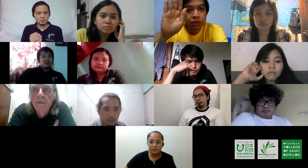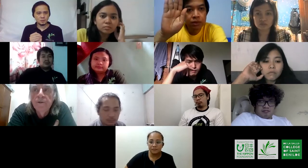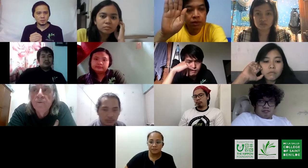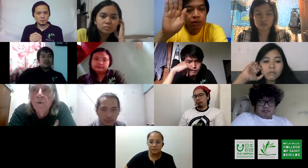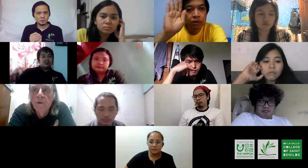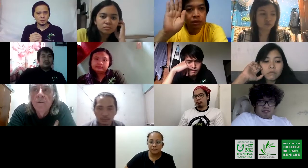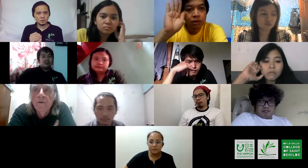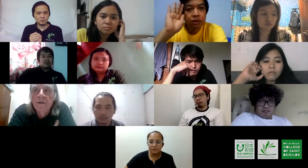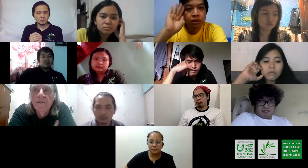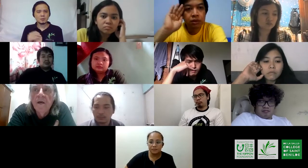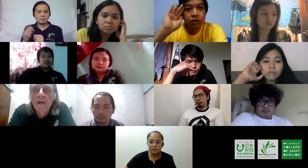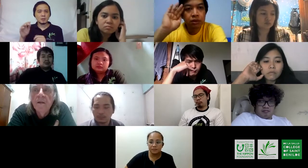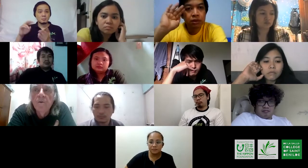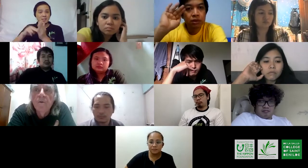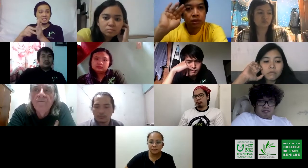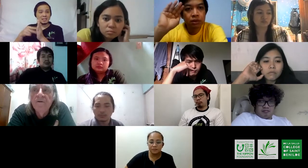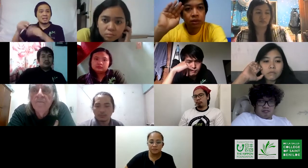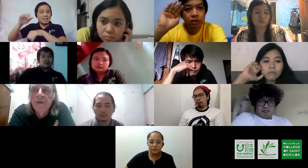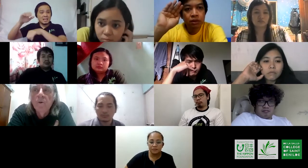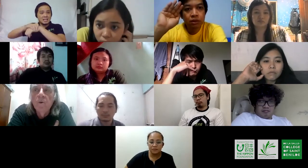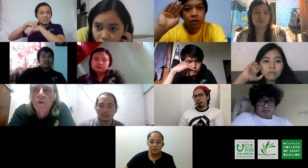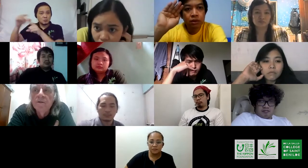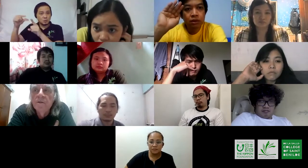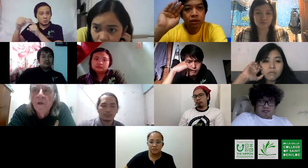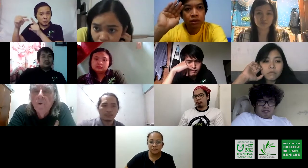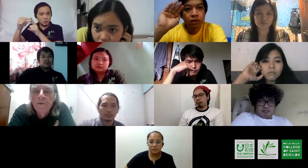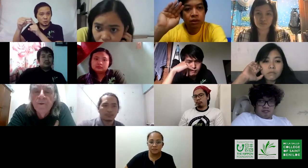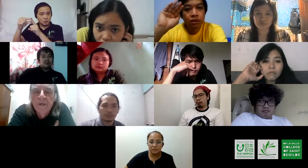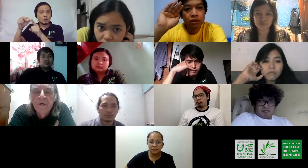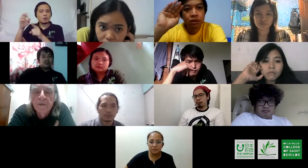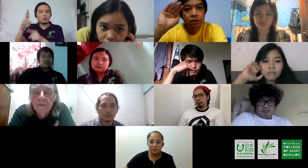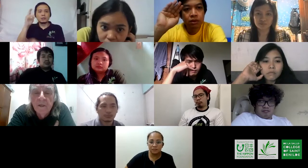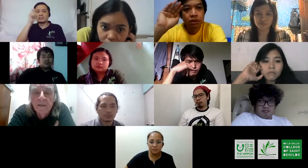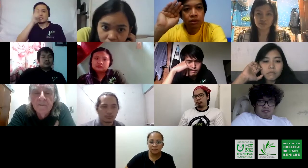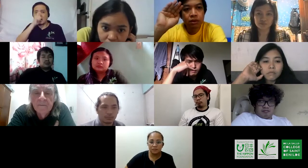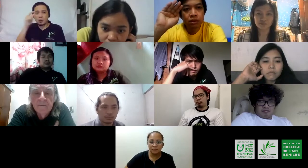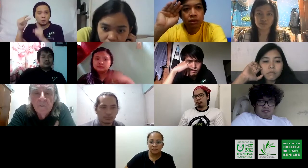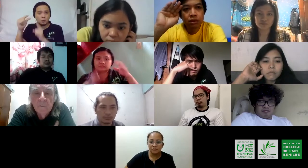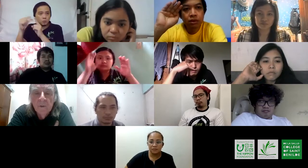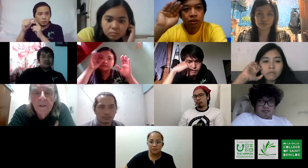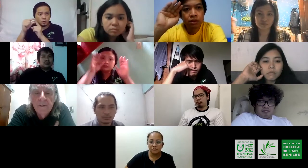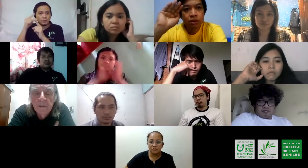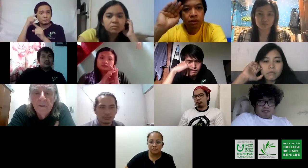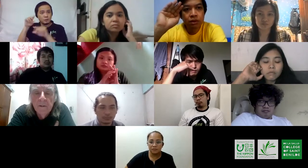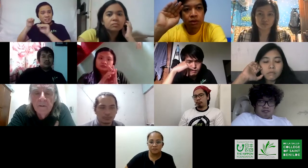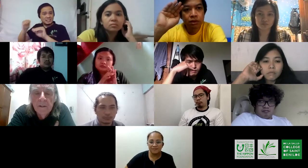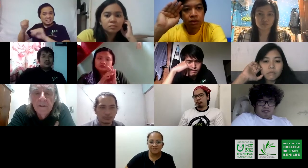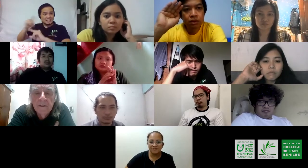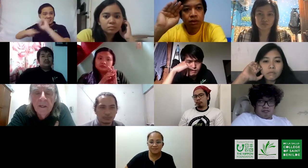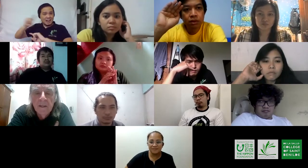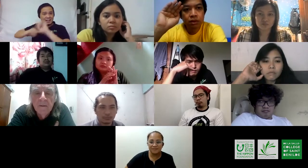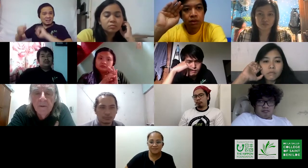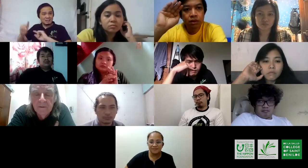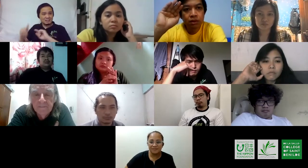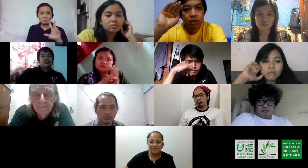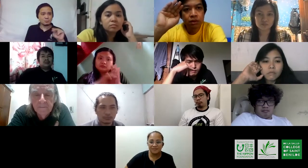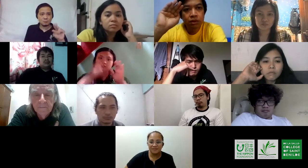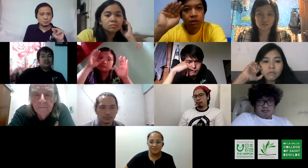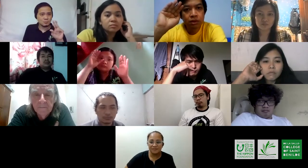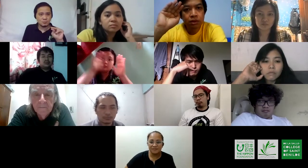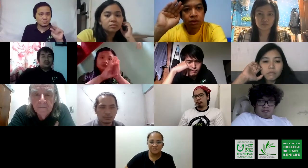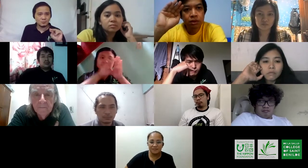the English word or the Tagalog or Filipino words when you're teaching signs. Teach in the sign language.